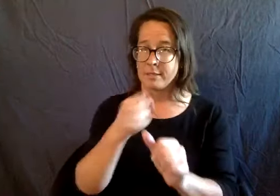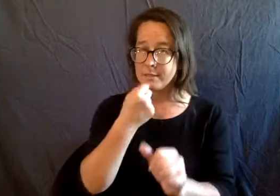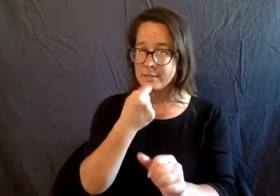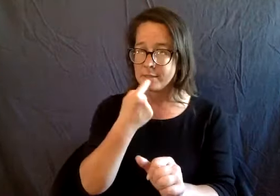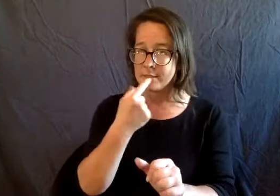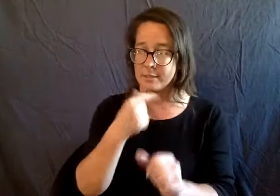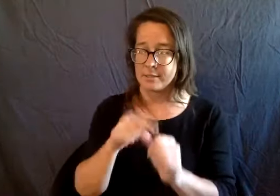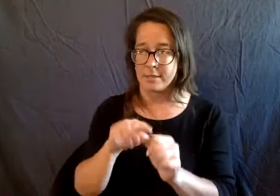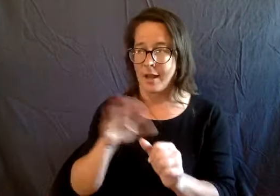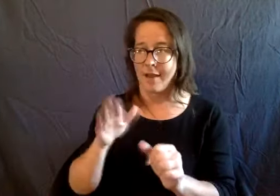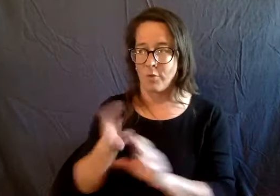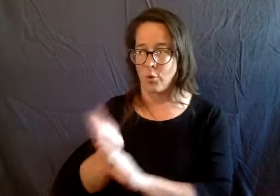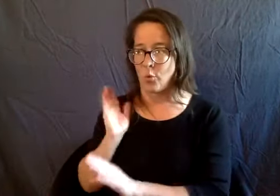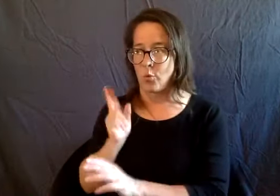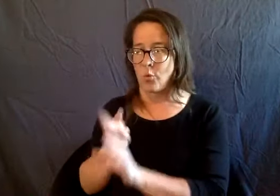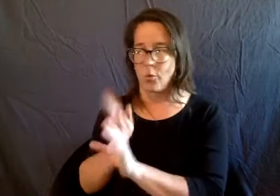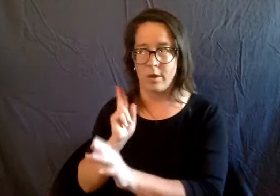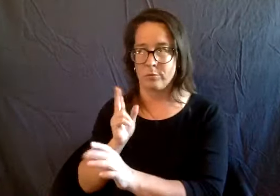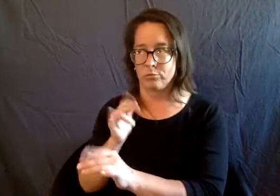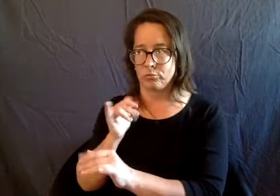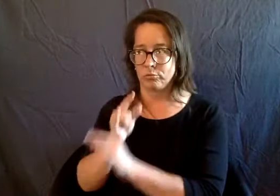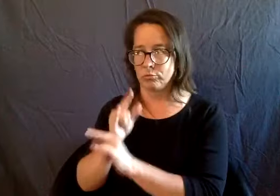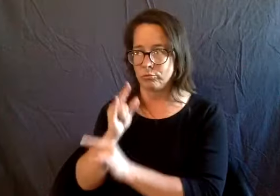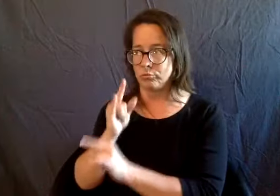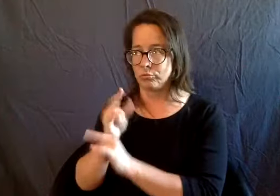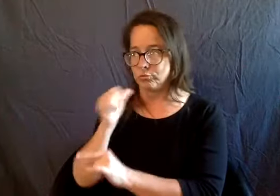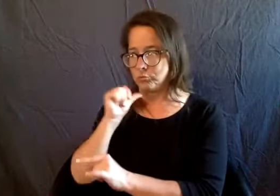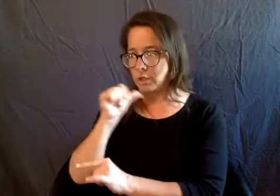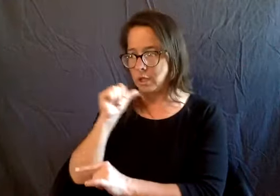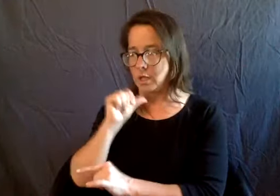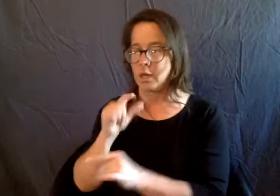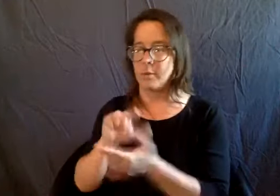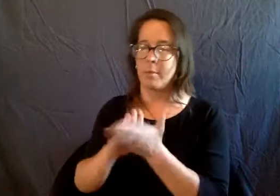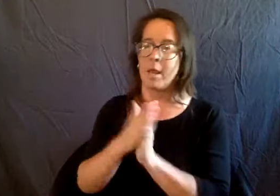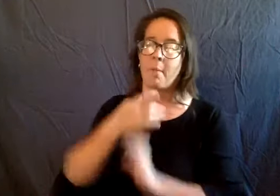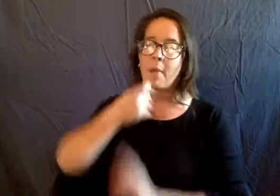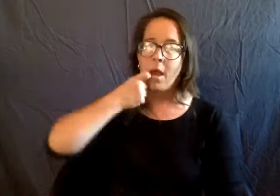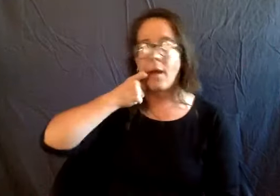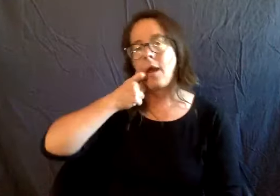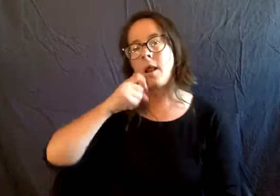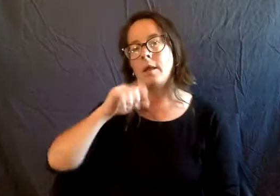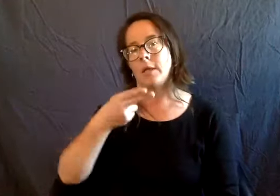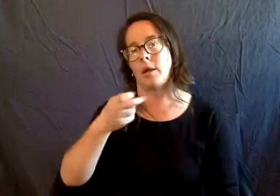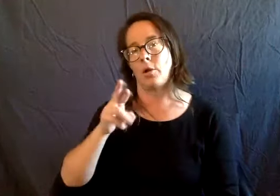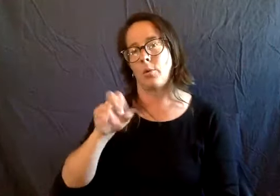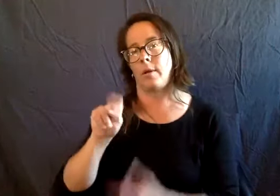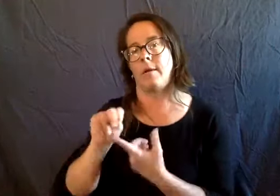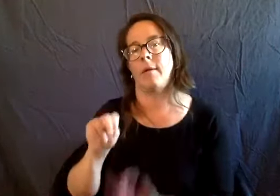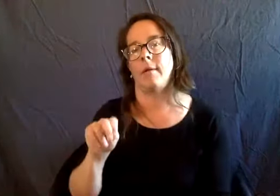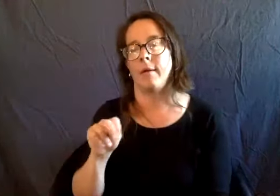backfired terribly. And I never quit drinking, but I became a heroin addict. And then, of course, the final straw is